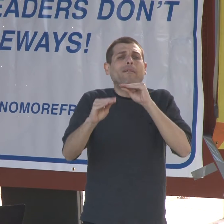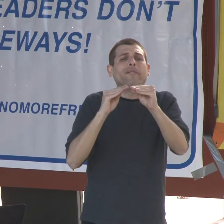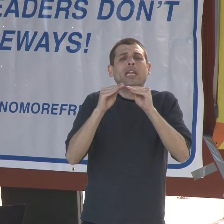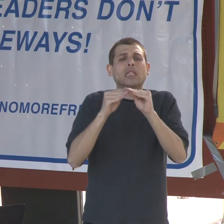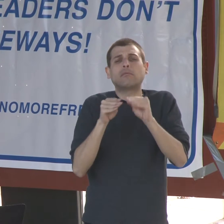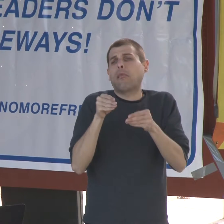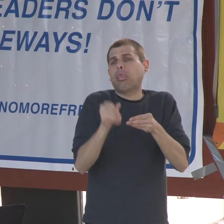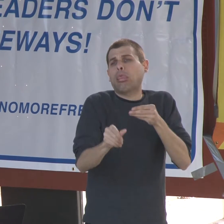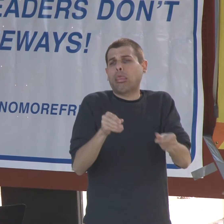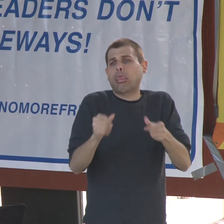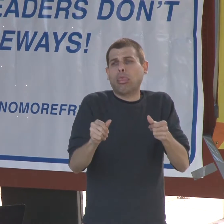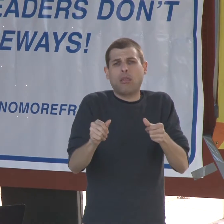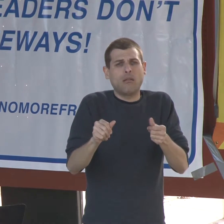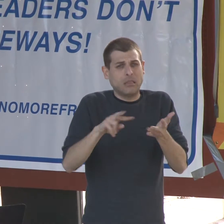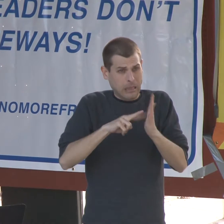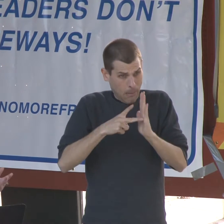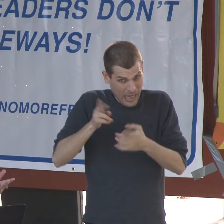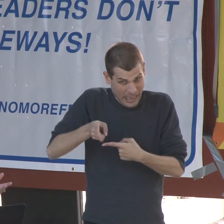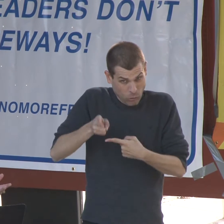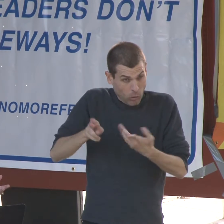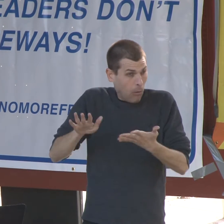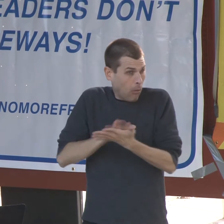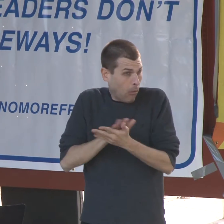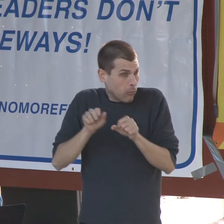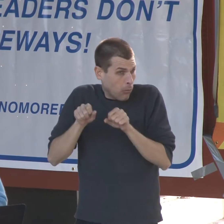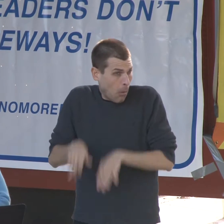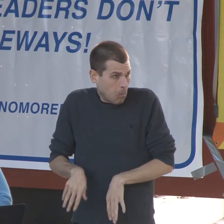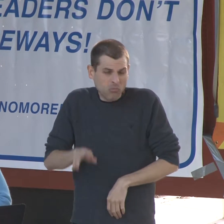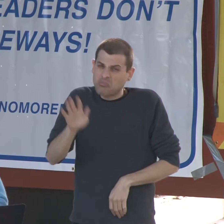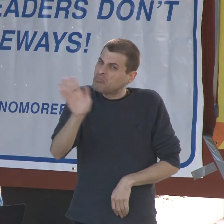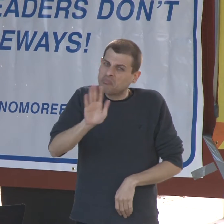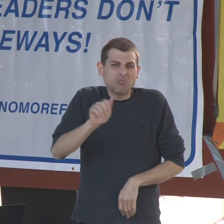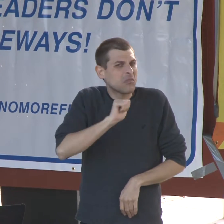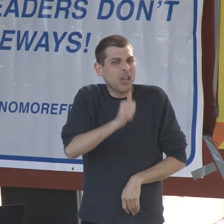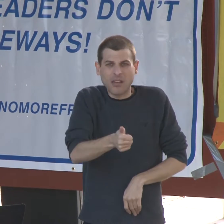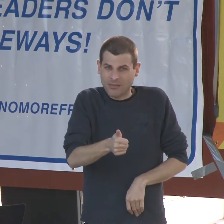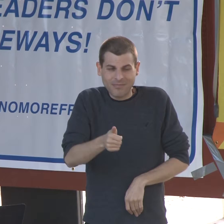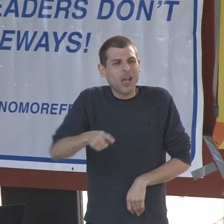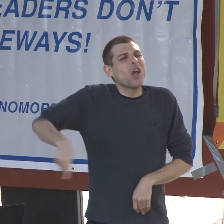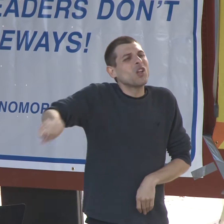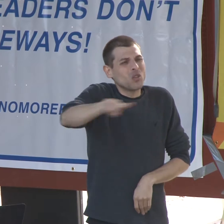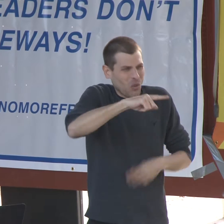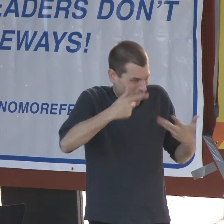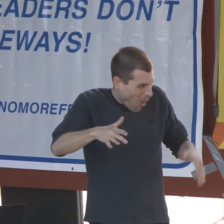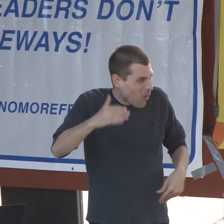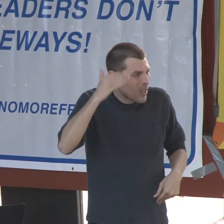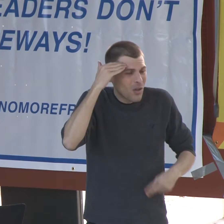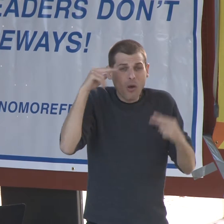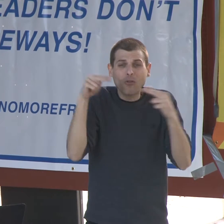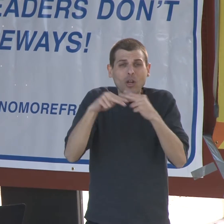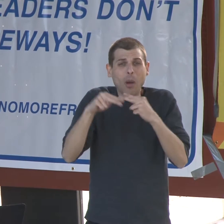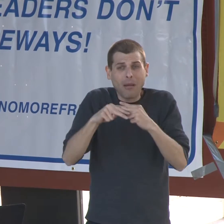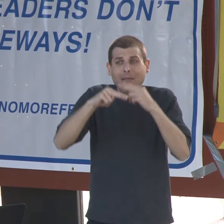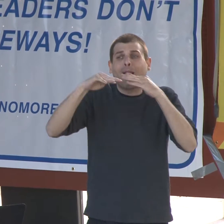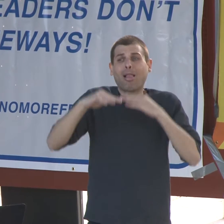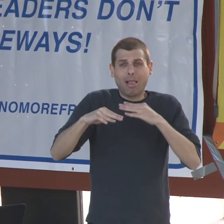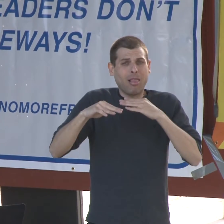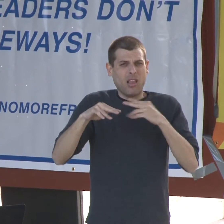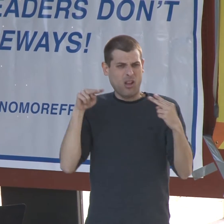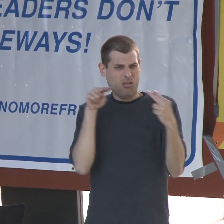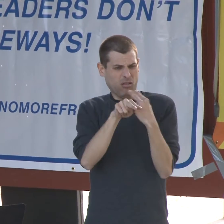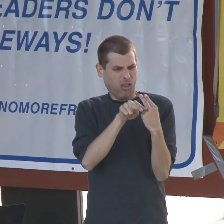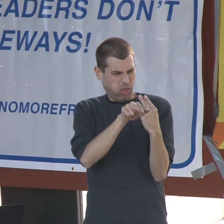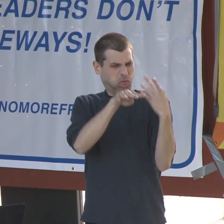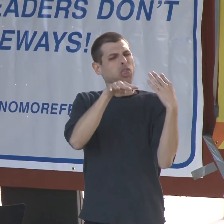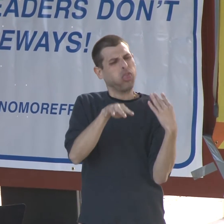Despite ODOT's best efforts to spin this, all of us here today know that widening a freeway through an environmental justice community will not improve